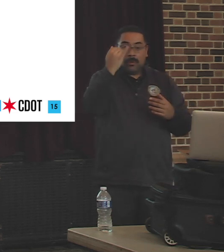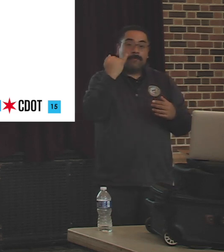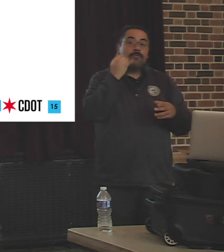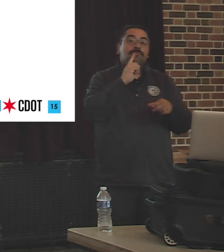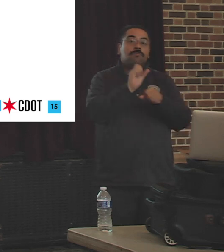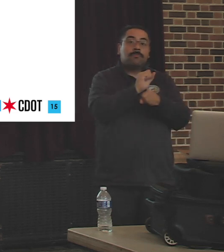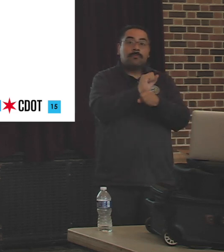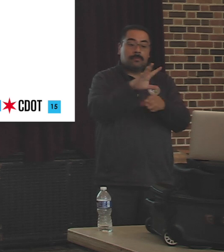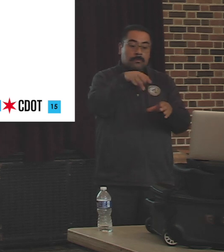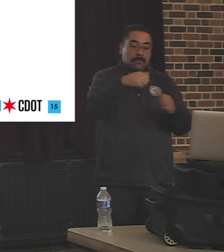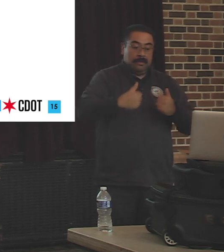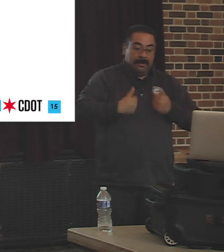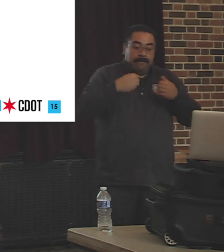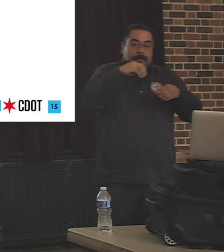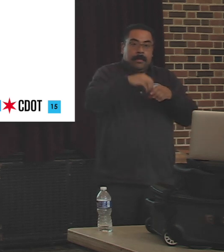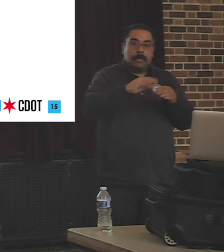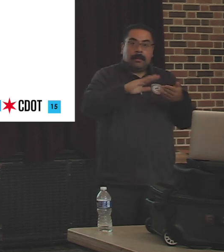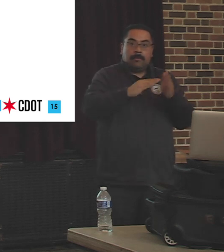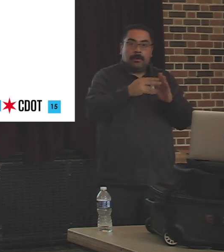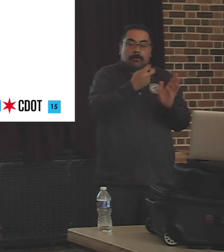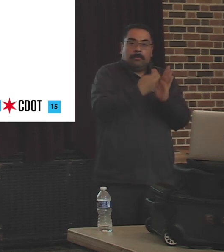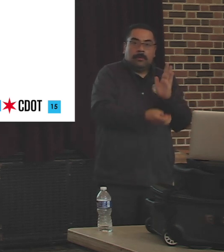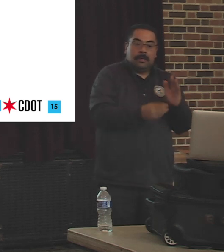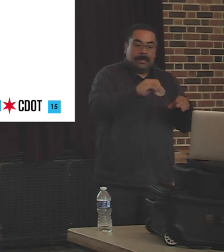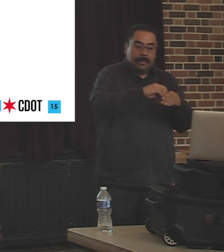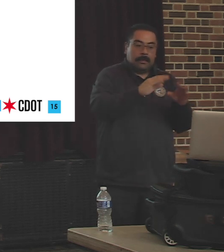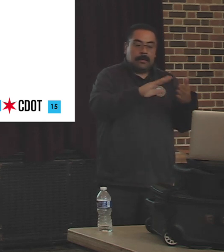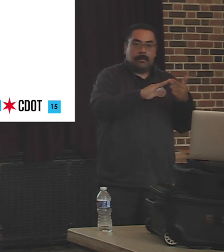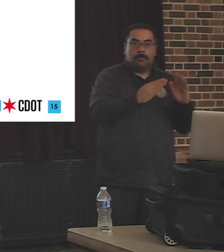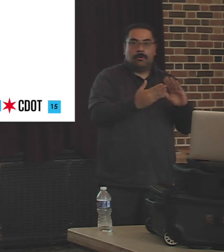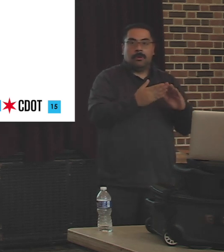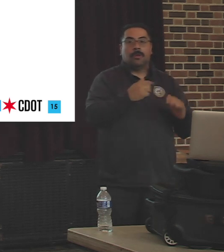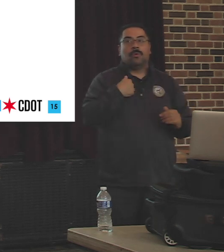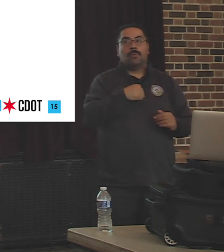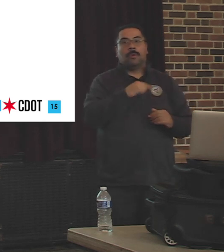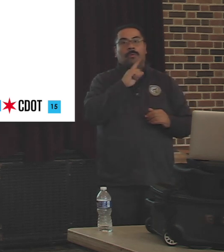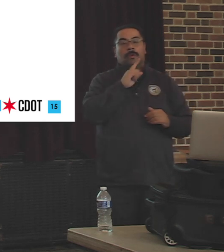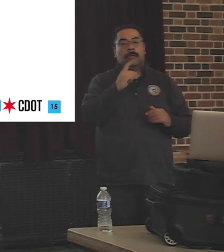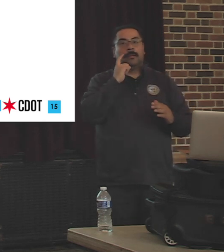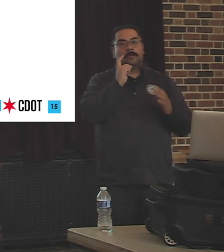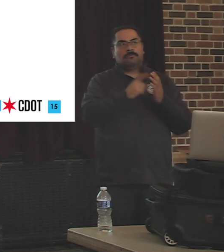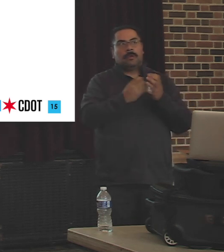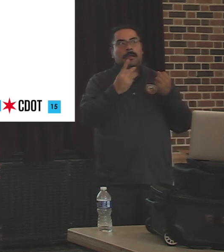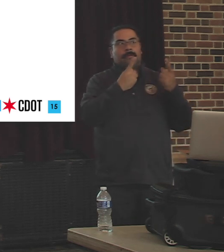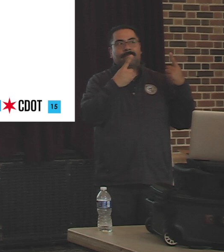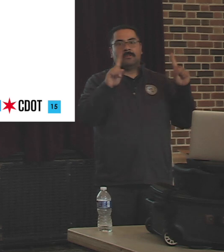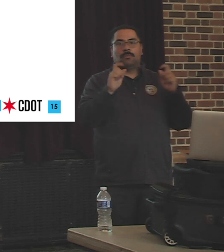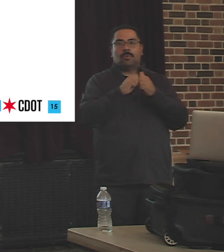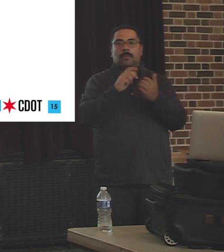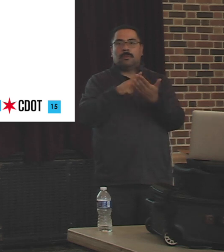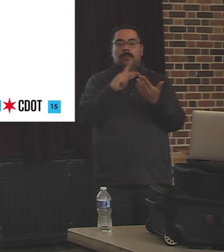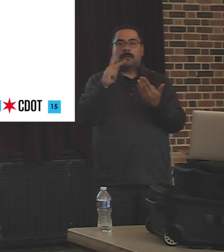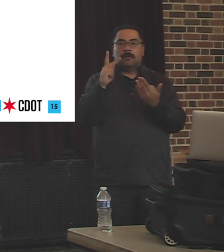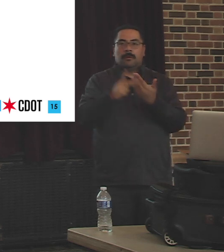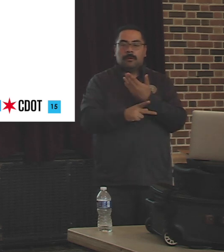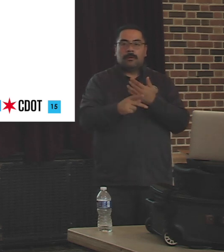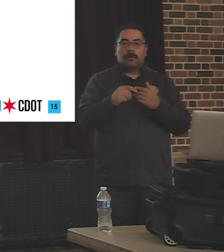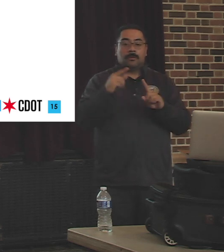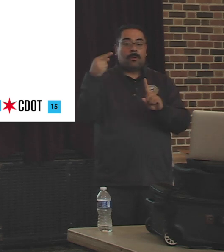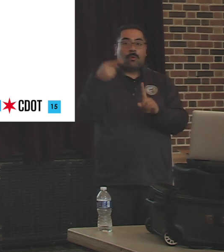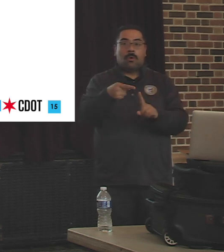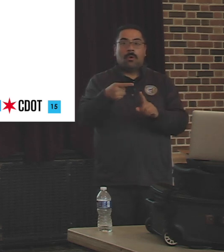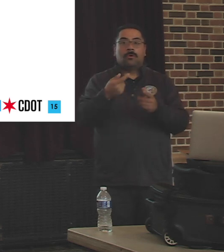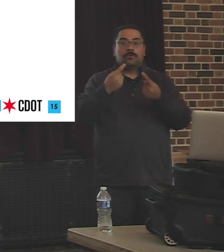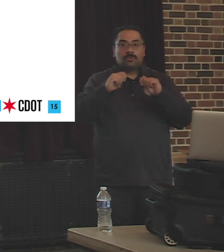the community and if you live here. And so we've really seen a lot of success with that effort. The goal is to expand the